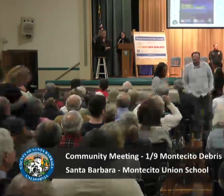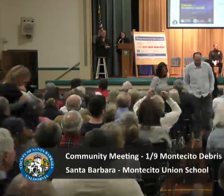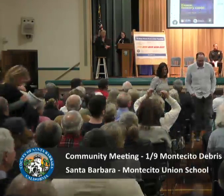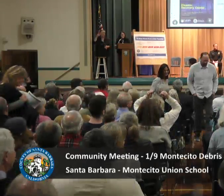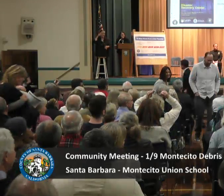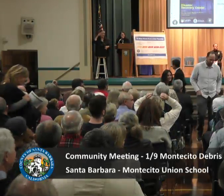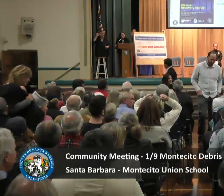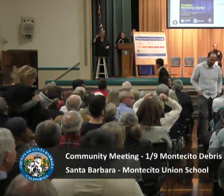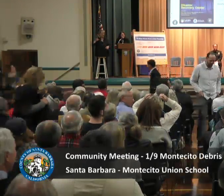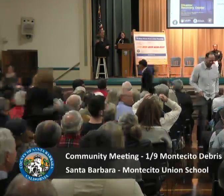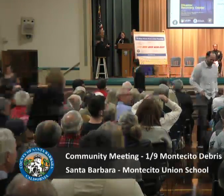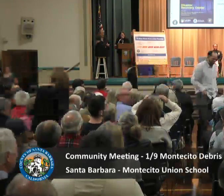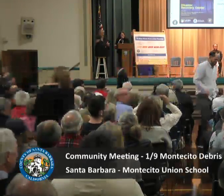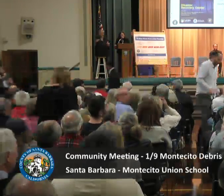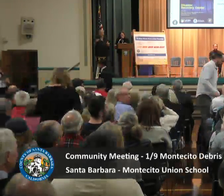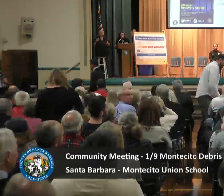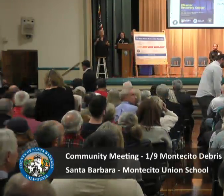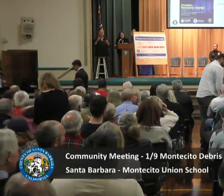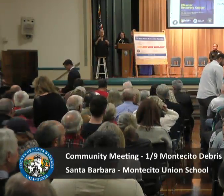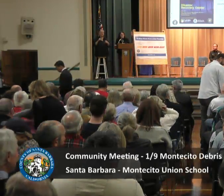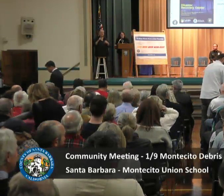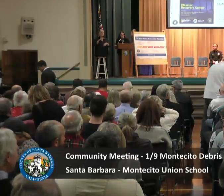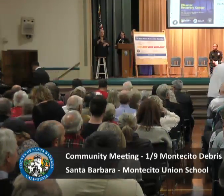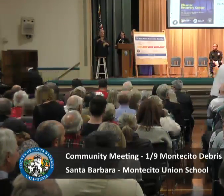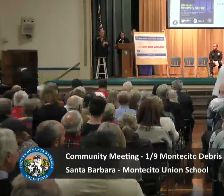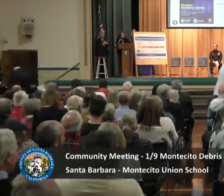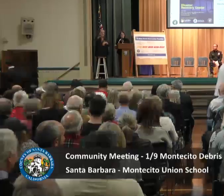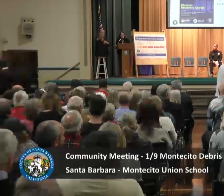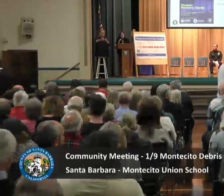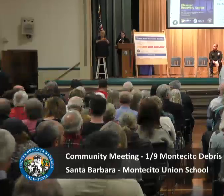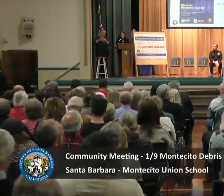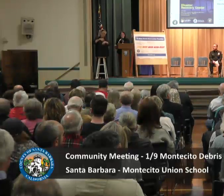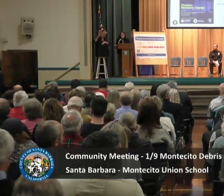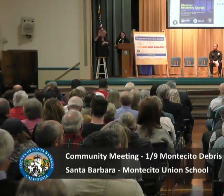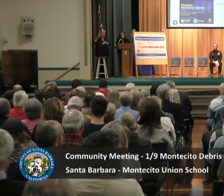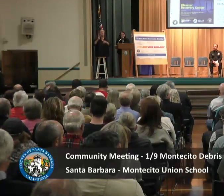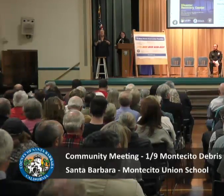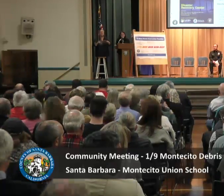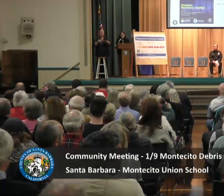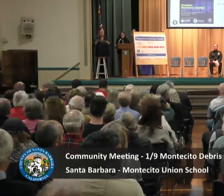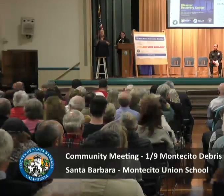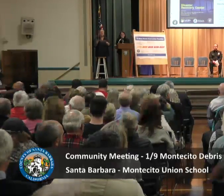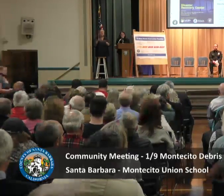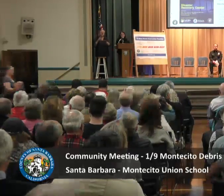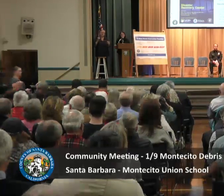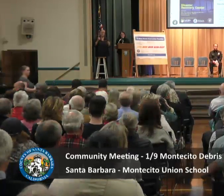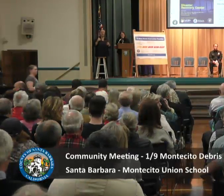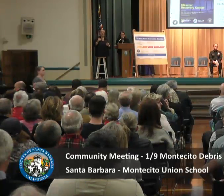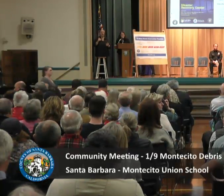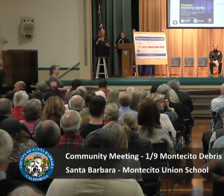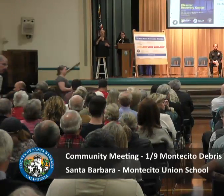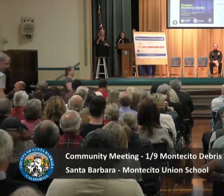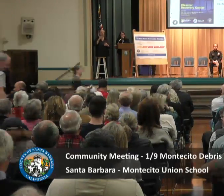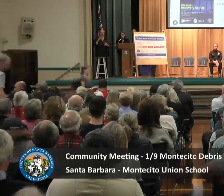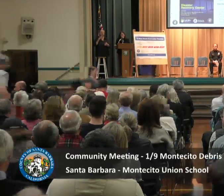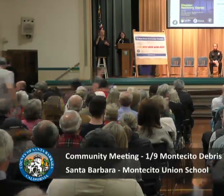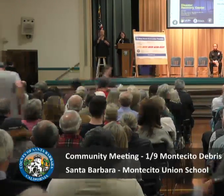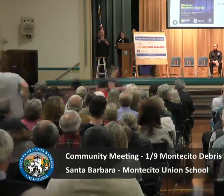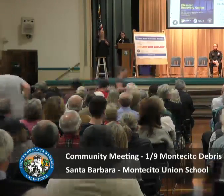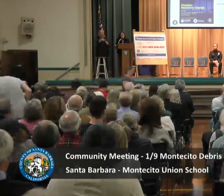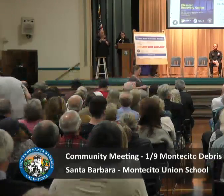Able to hear. It is 6 o'clock. We wanted to start promptly as we do have media covering this